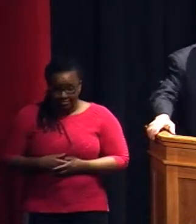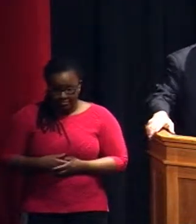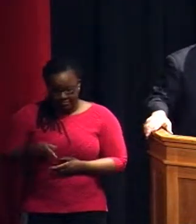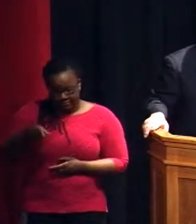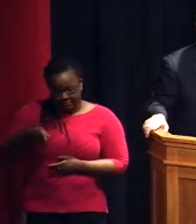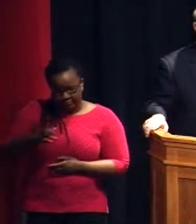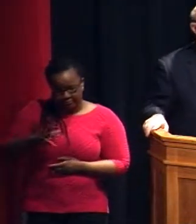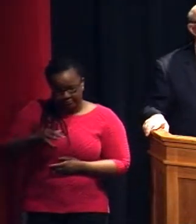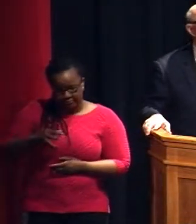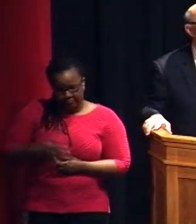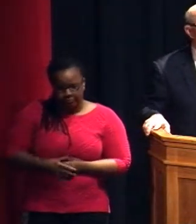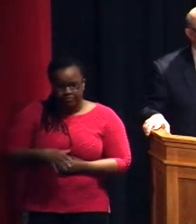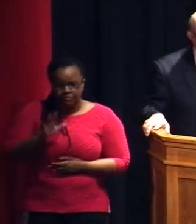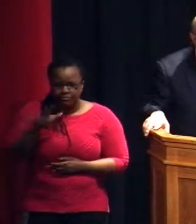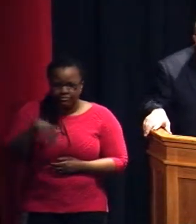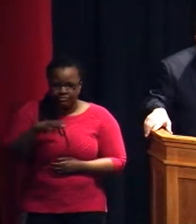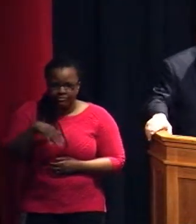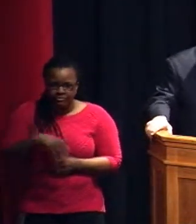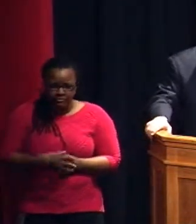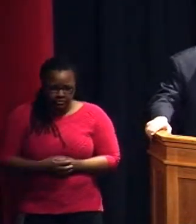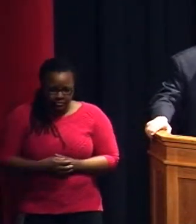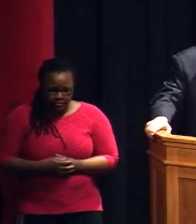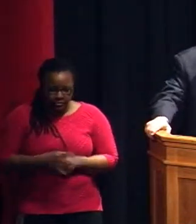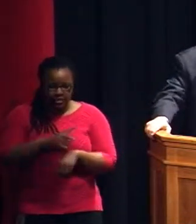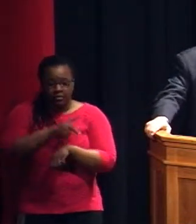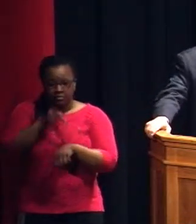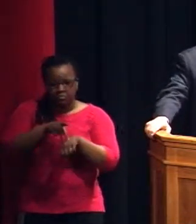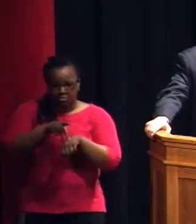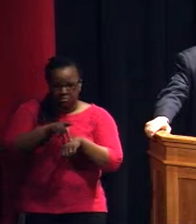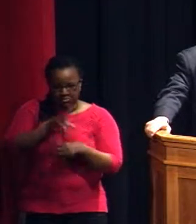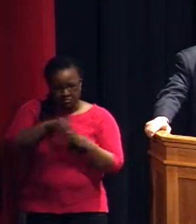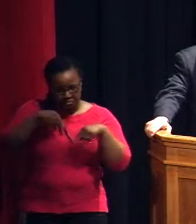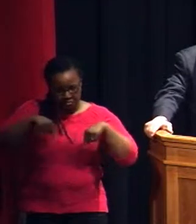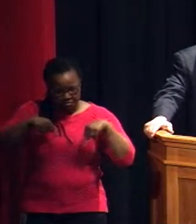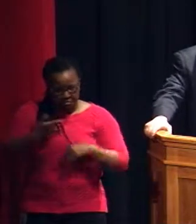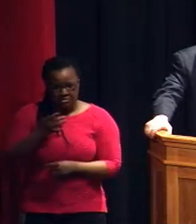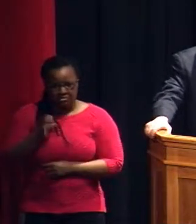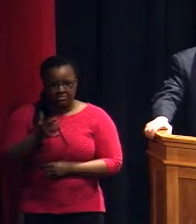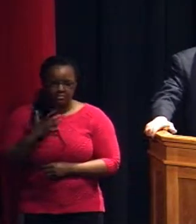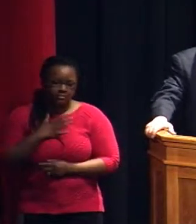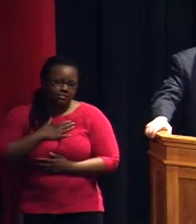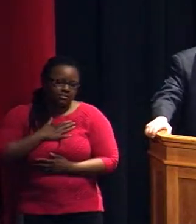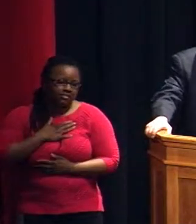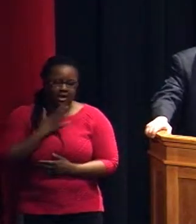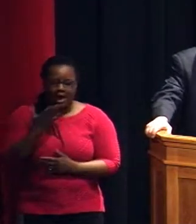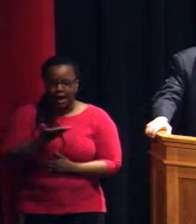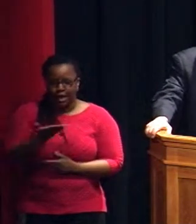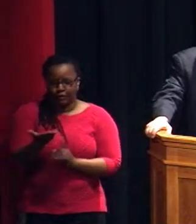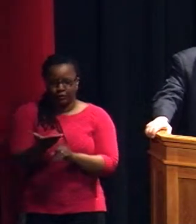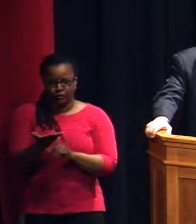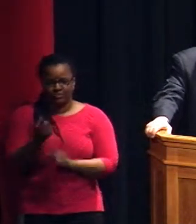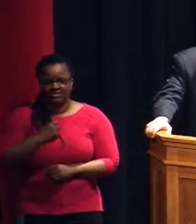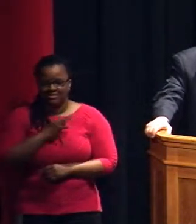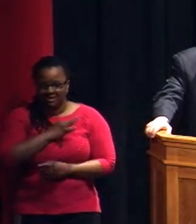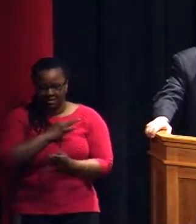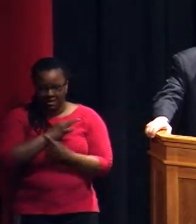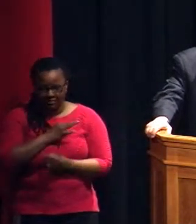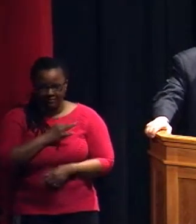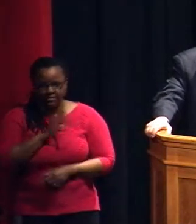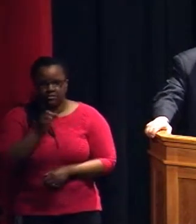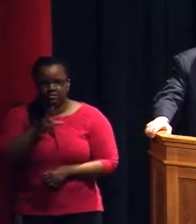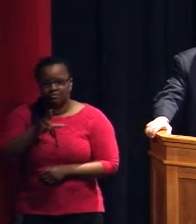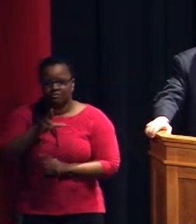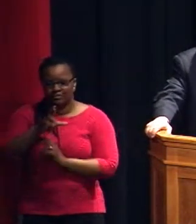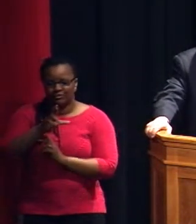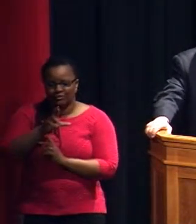of the best hires I ever made as principal at EC Glass was a staff position. I hired Mr.